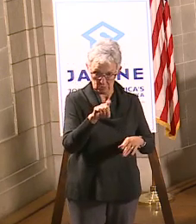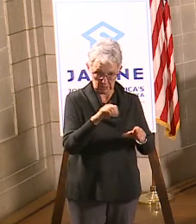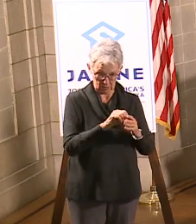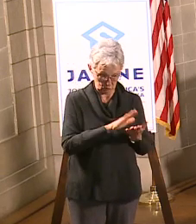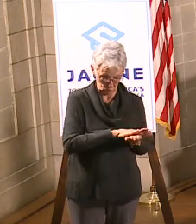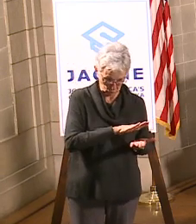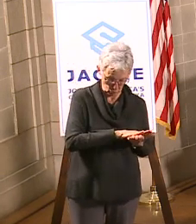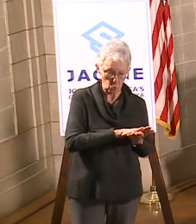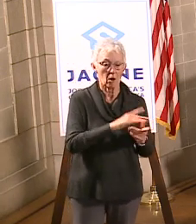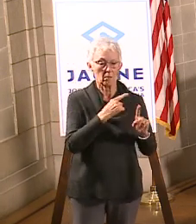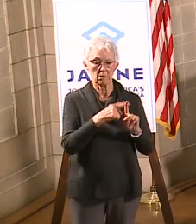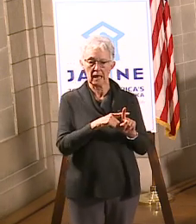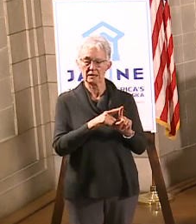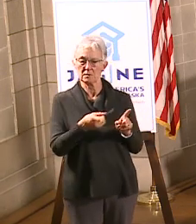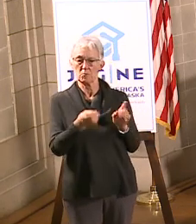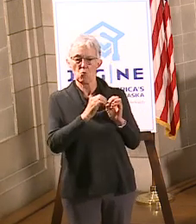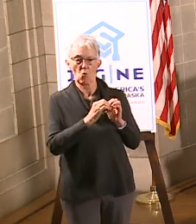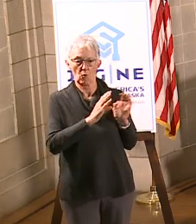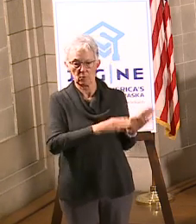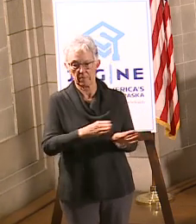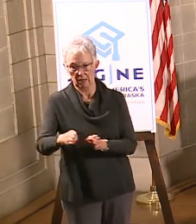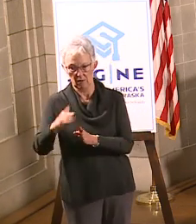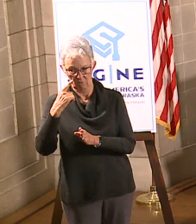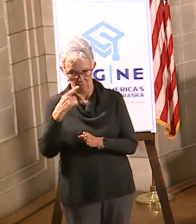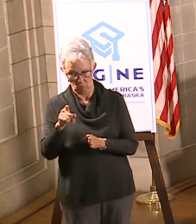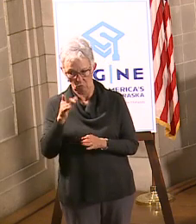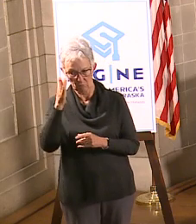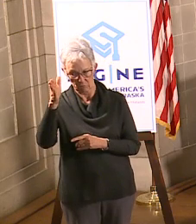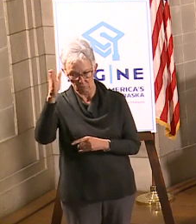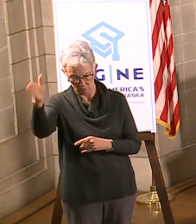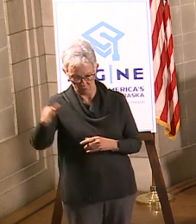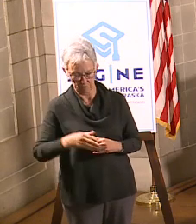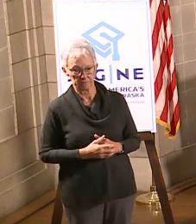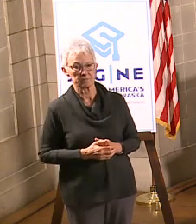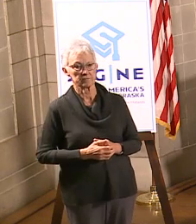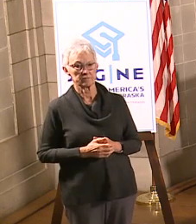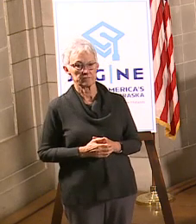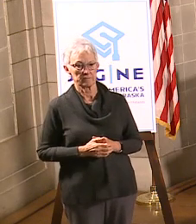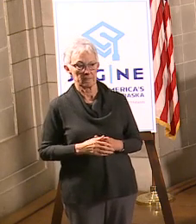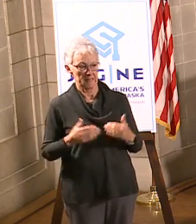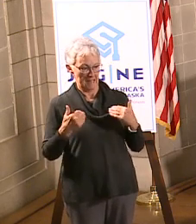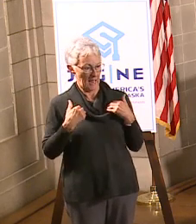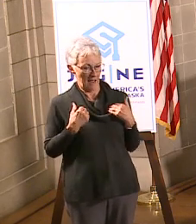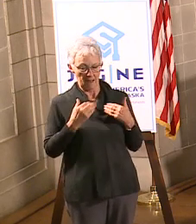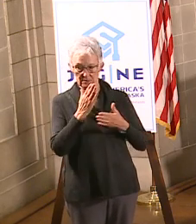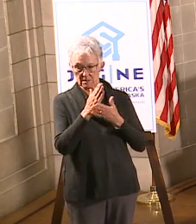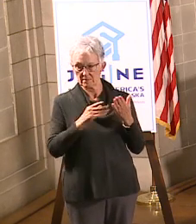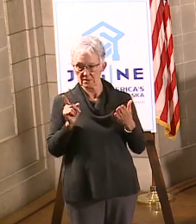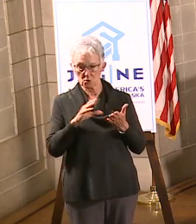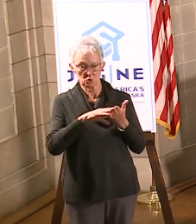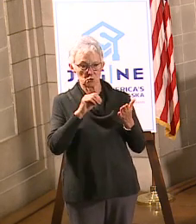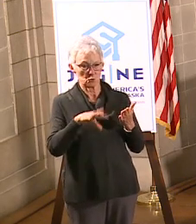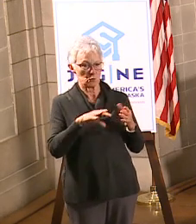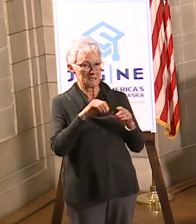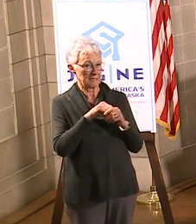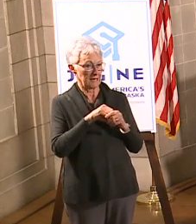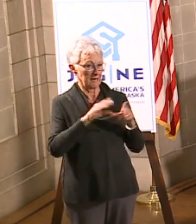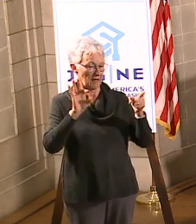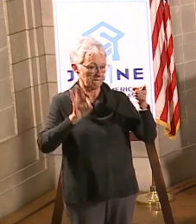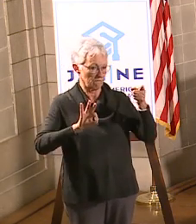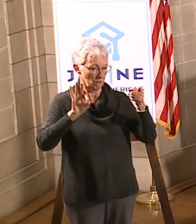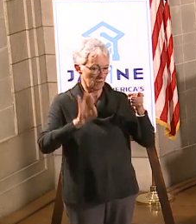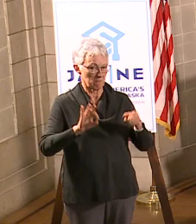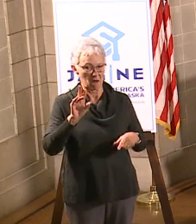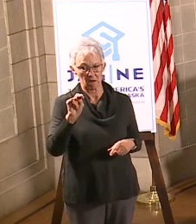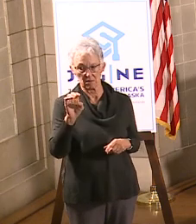here in the state of Nebraska with follow-up services to 45 additional students. We've got them in some of our Nebraska cities like Fremont, Nebraska City,